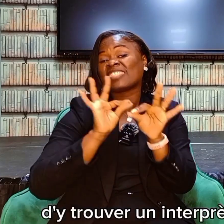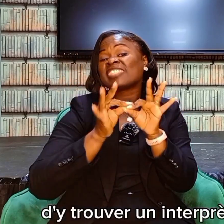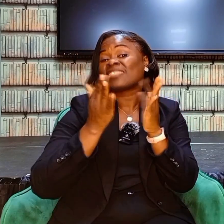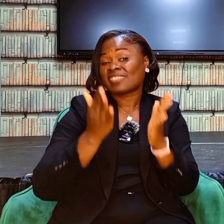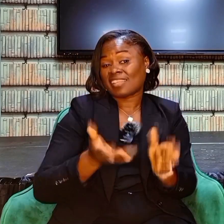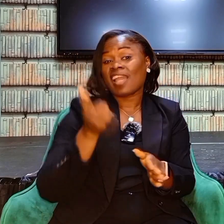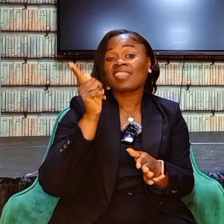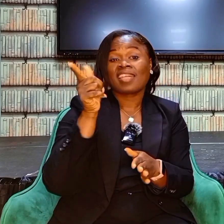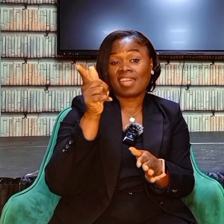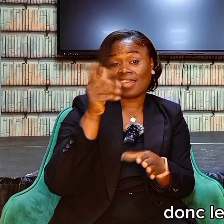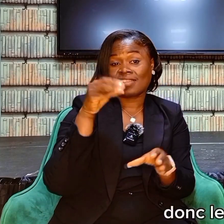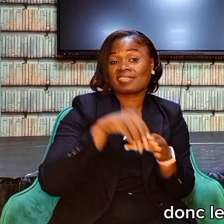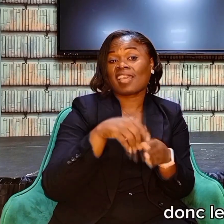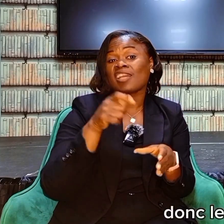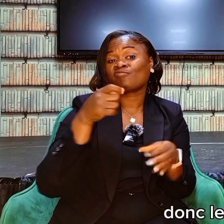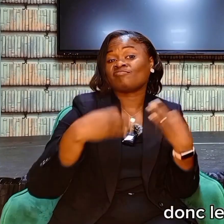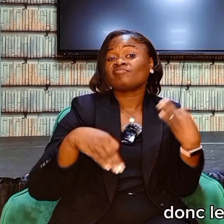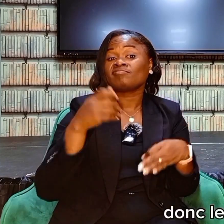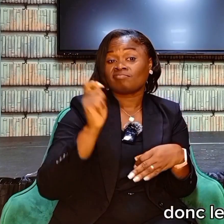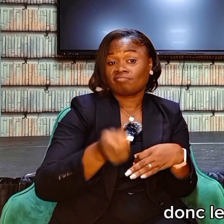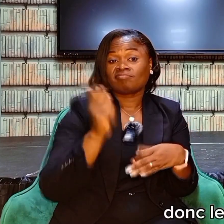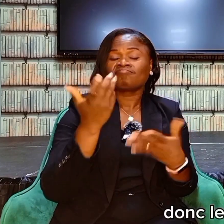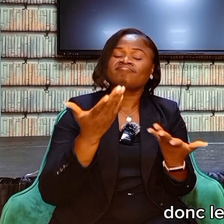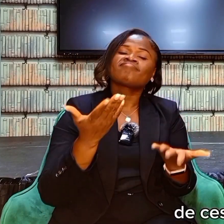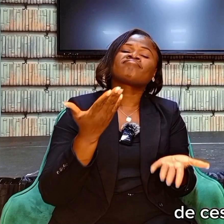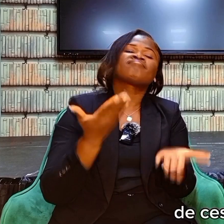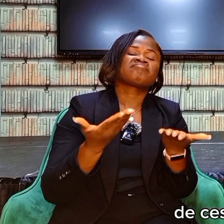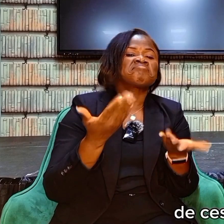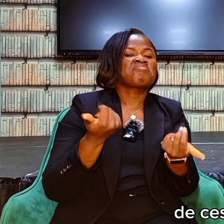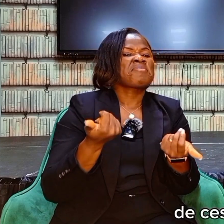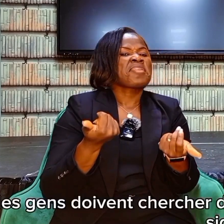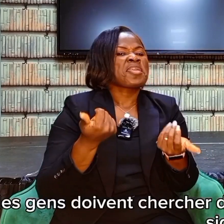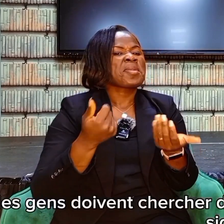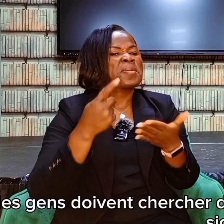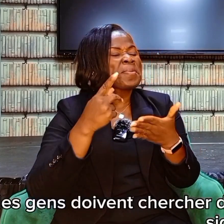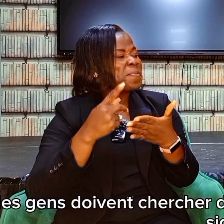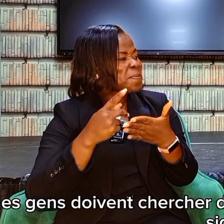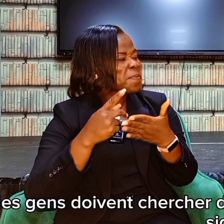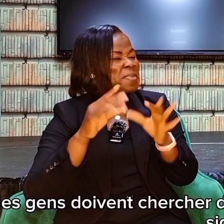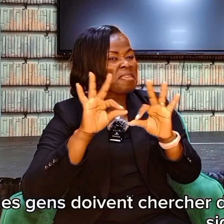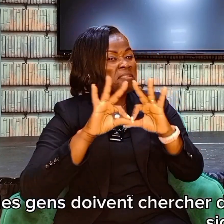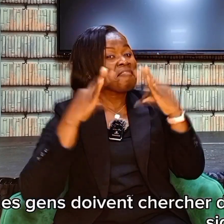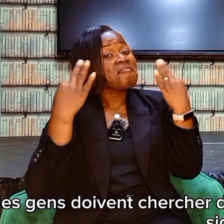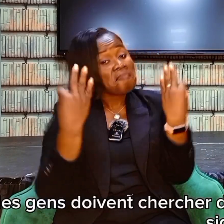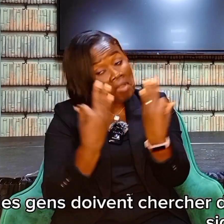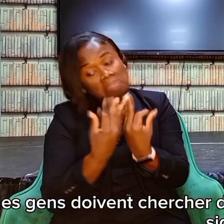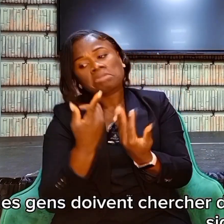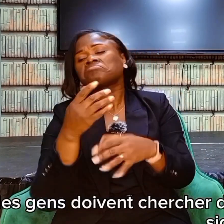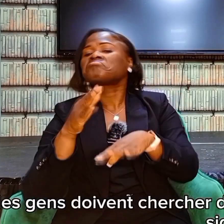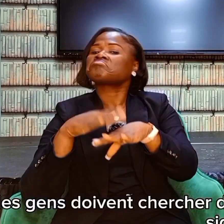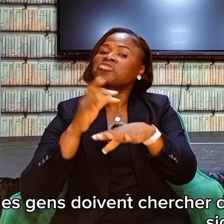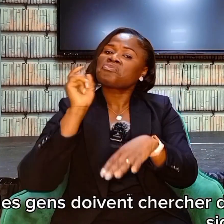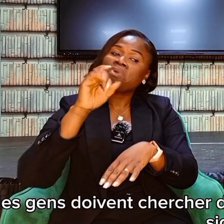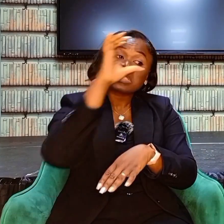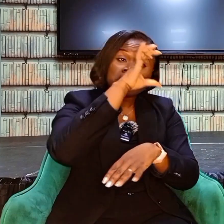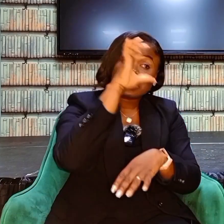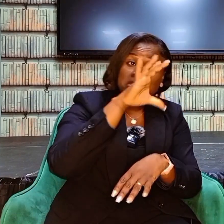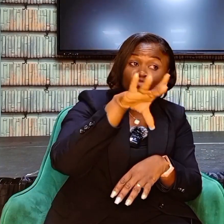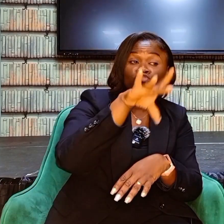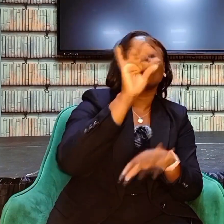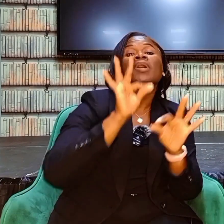there. So the families of these deaf people have to look for sign language interpreters,